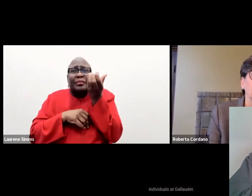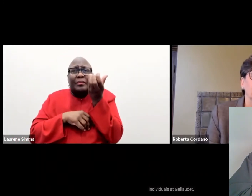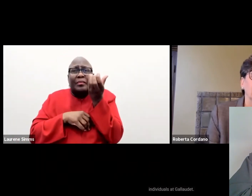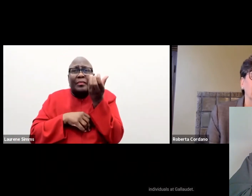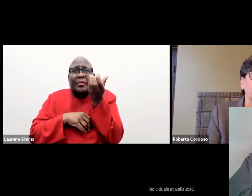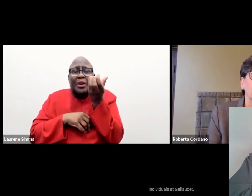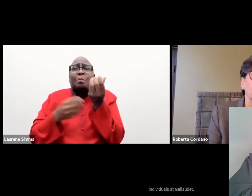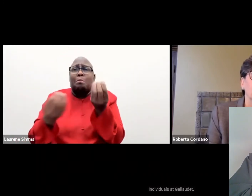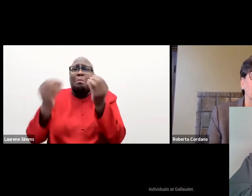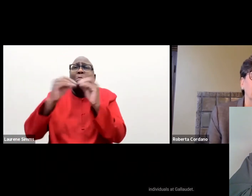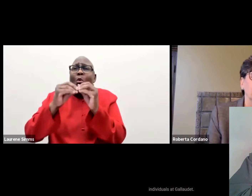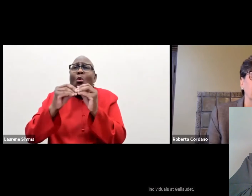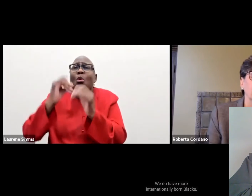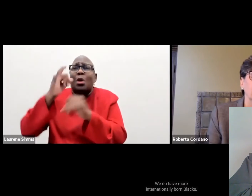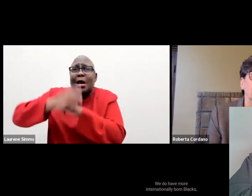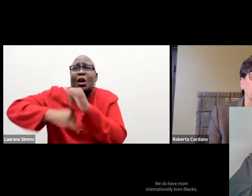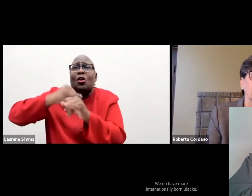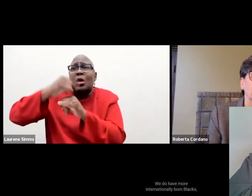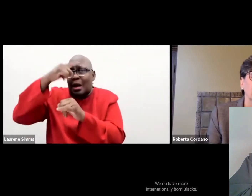of the individuals there,